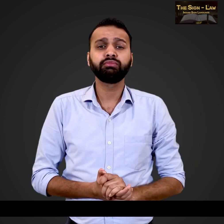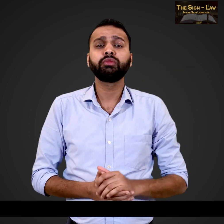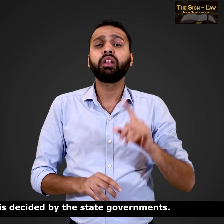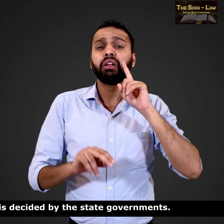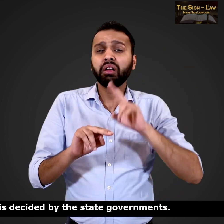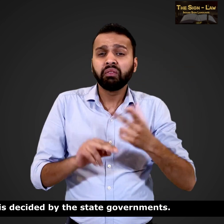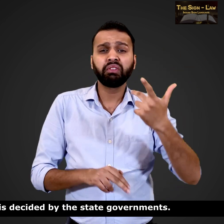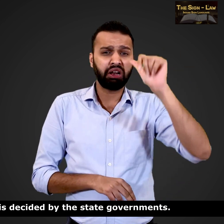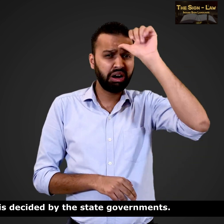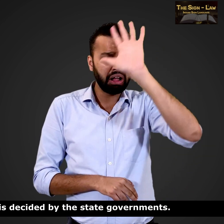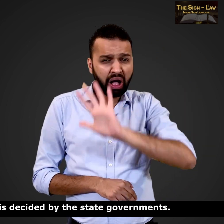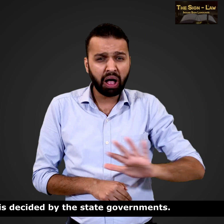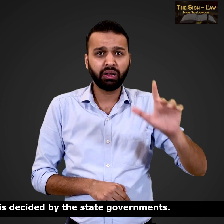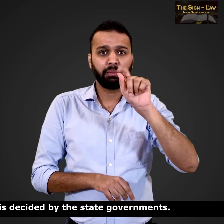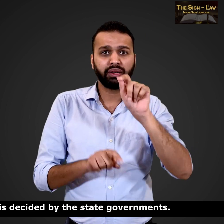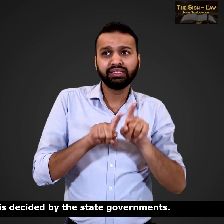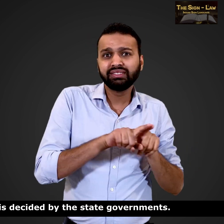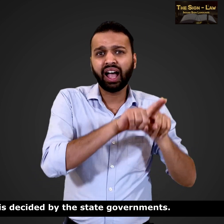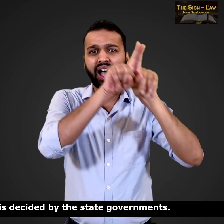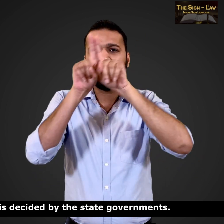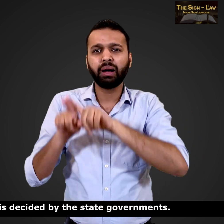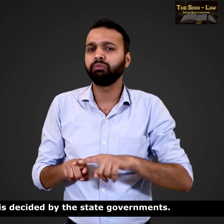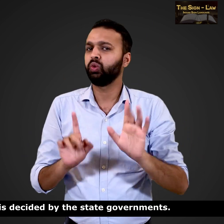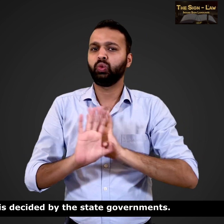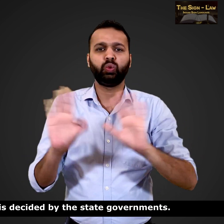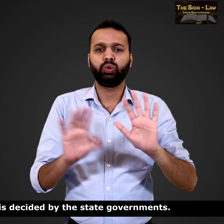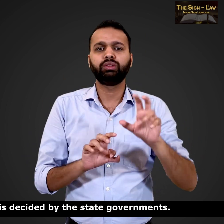This varies for each state and is decided by the state governments.